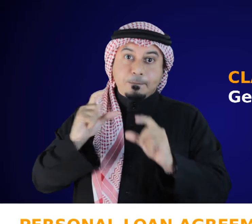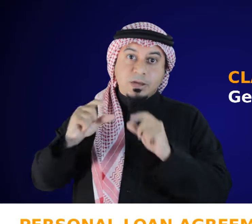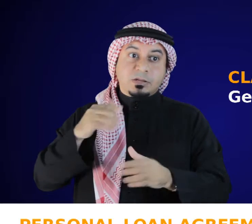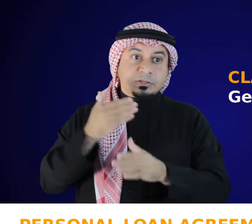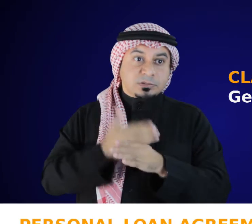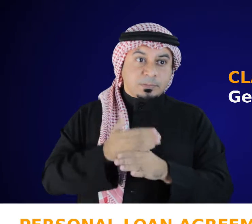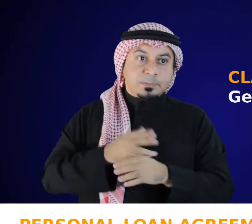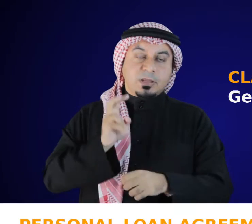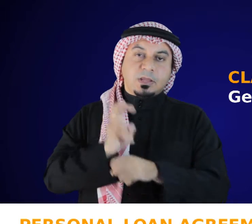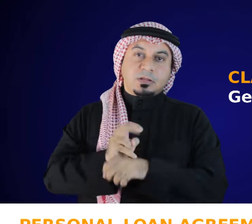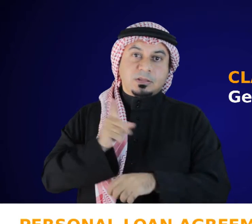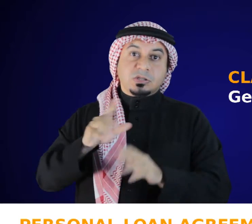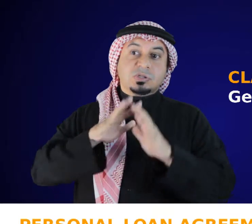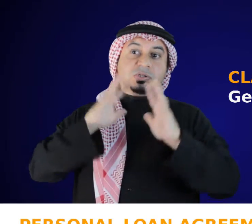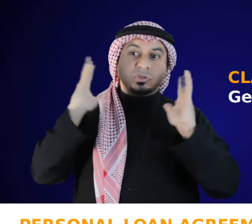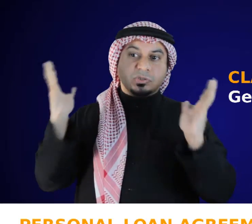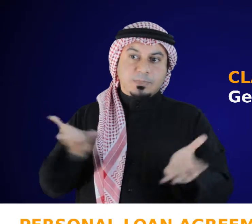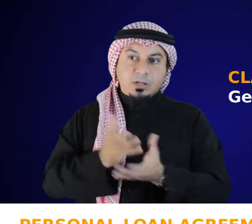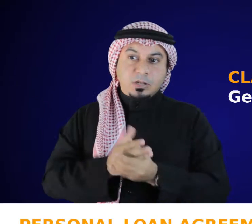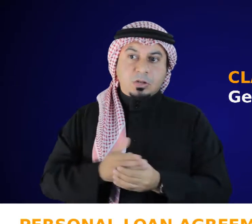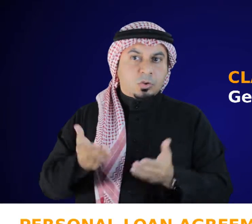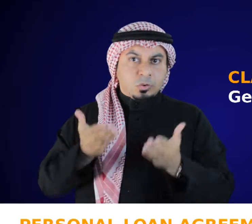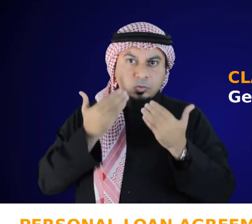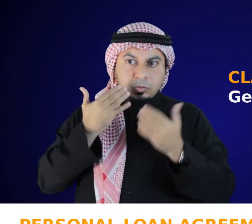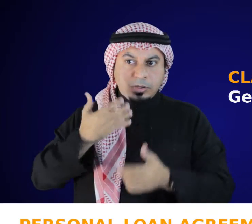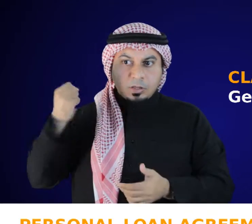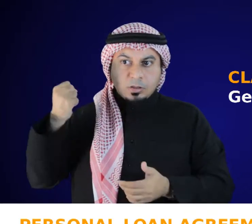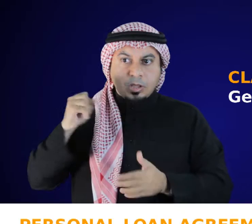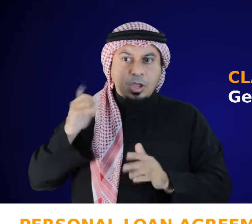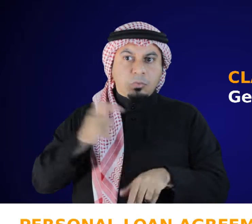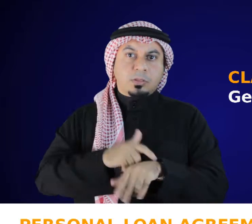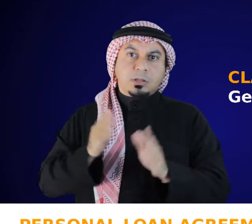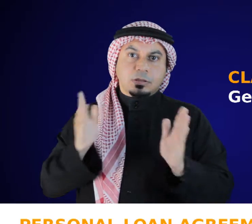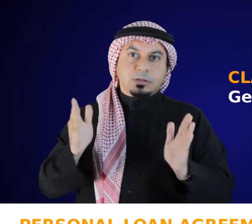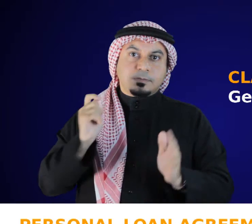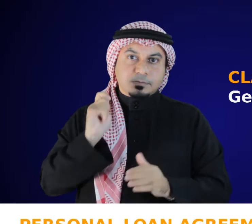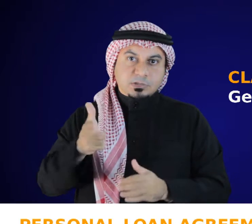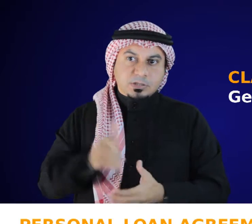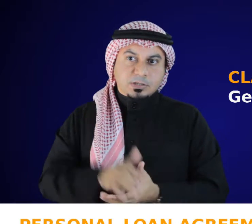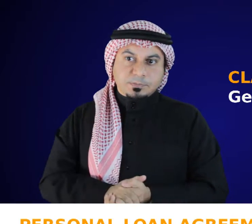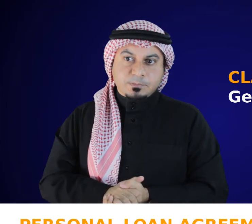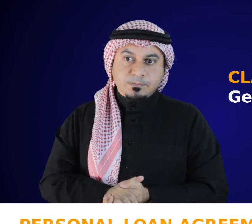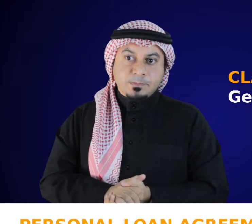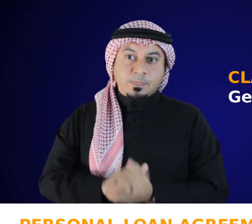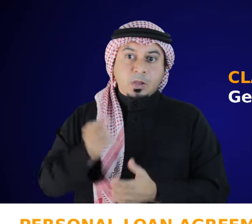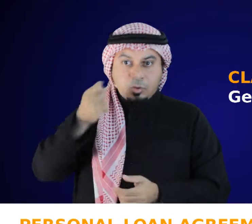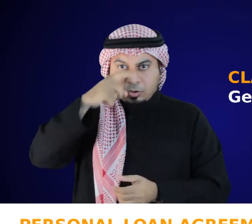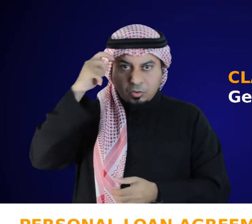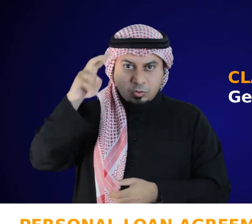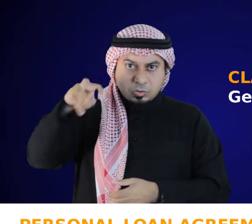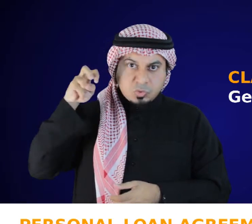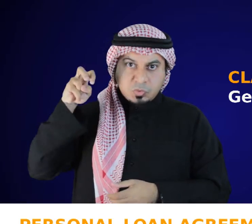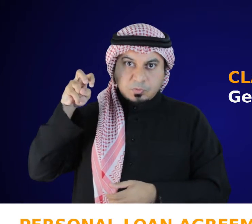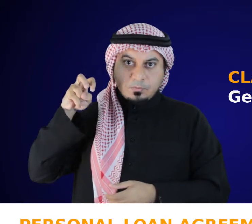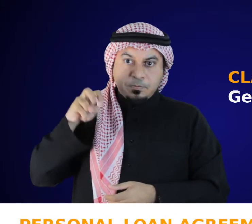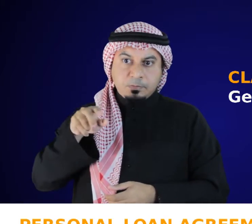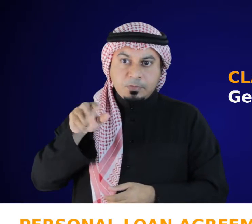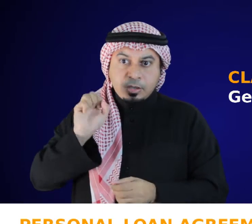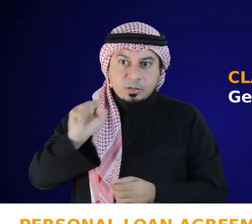shall include, without limitation or specification, legal expenses, charges, and retaining fees, in addition